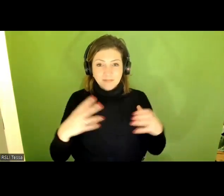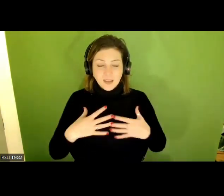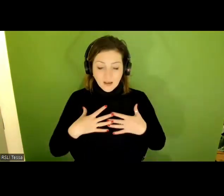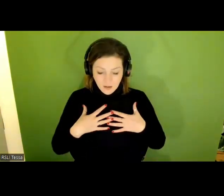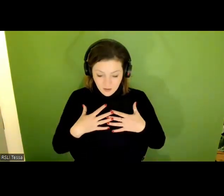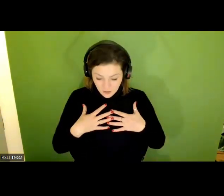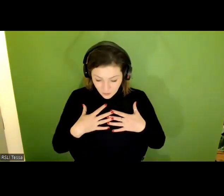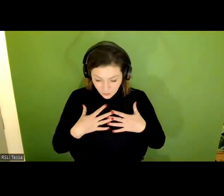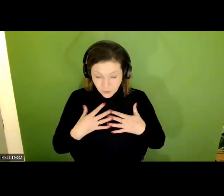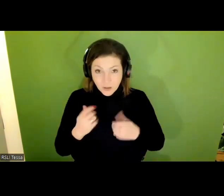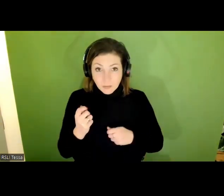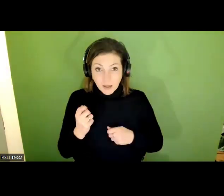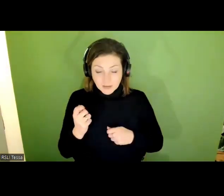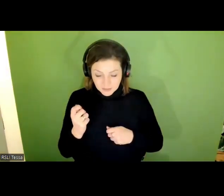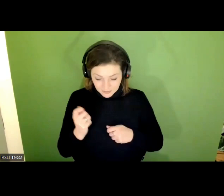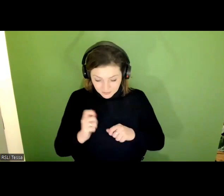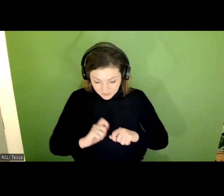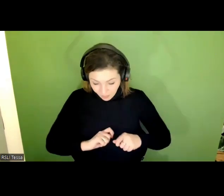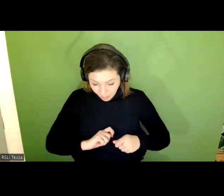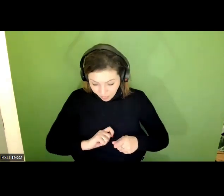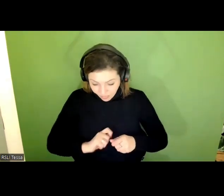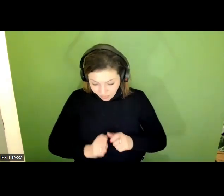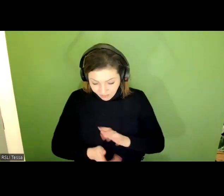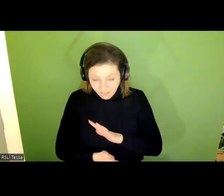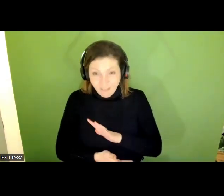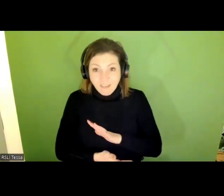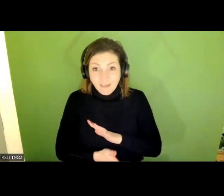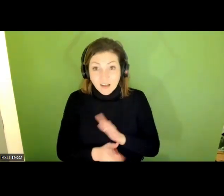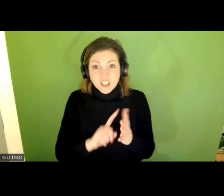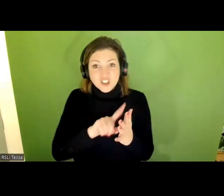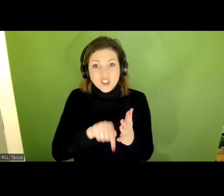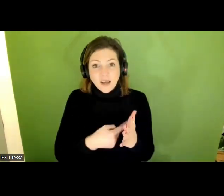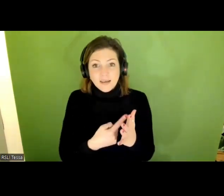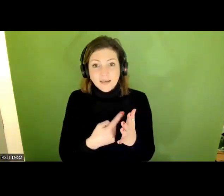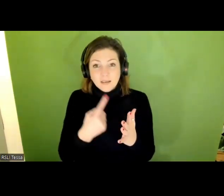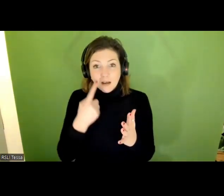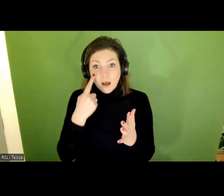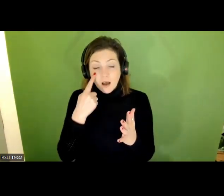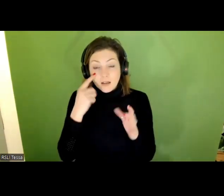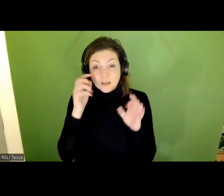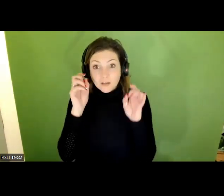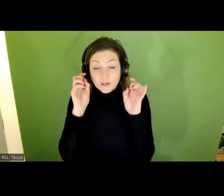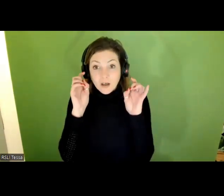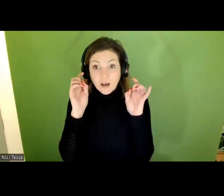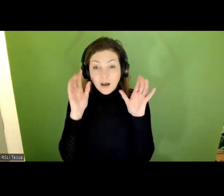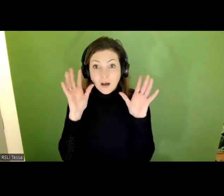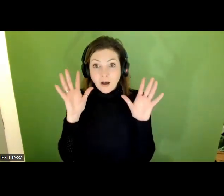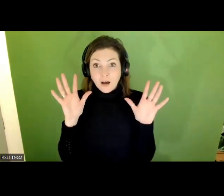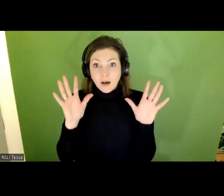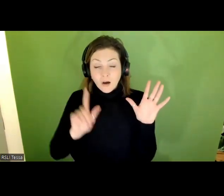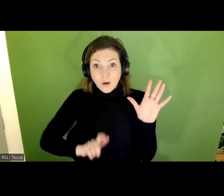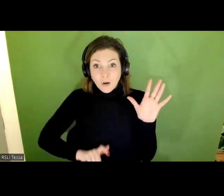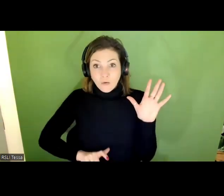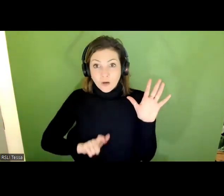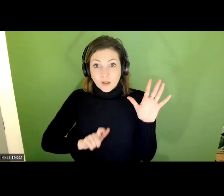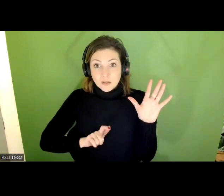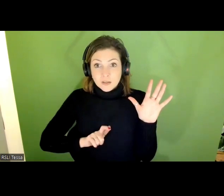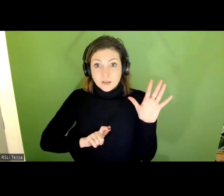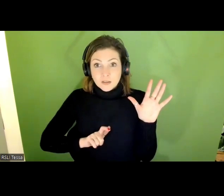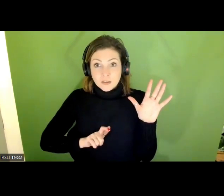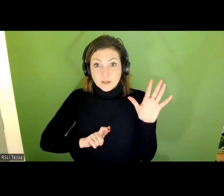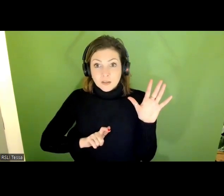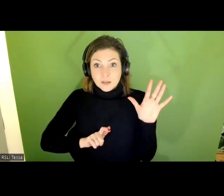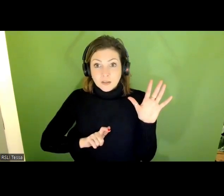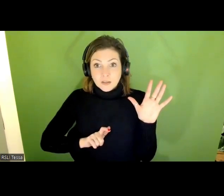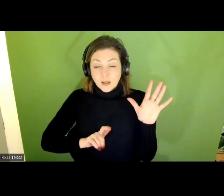looking exhausted but elated. Jay, their friend, his eyes shining with fire and confidence. Jay! Vinod ran towards